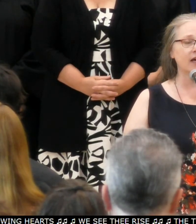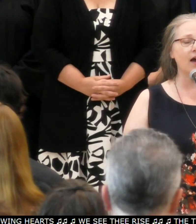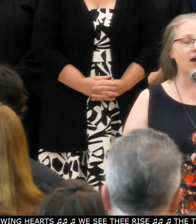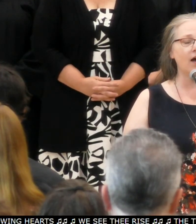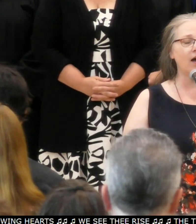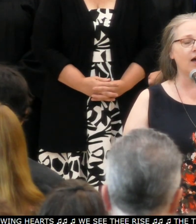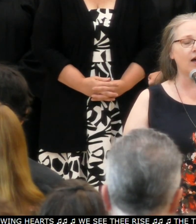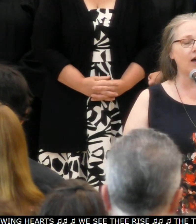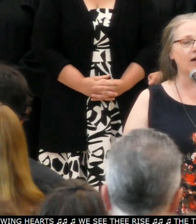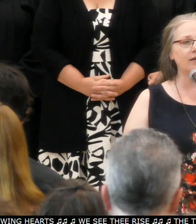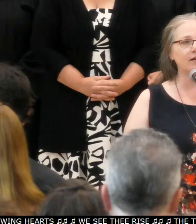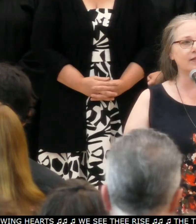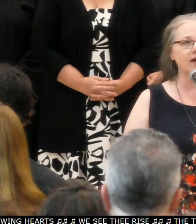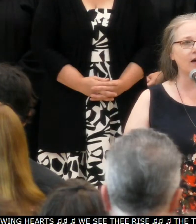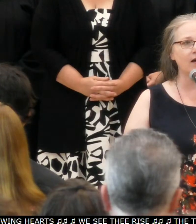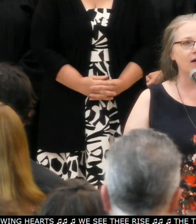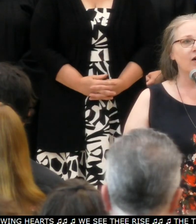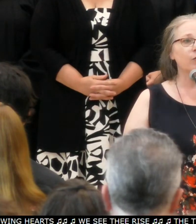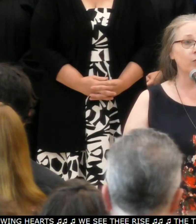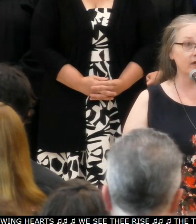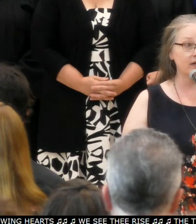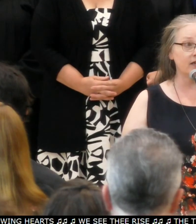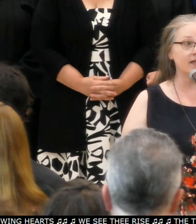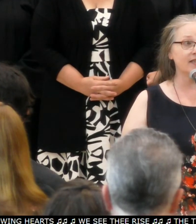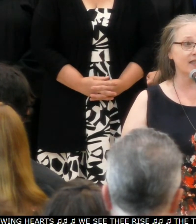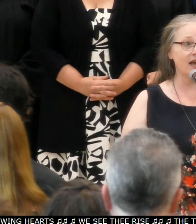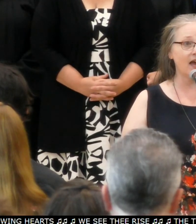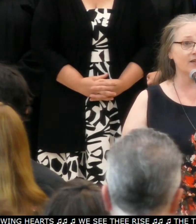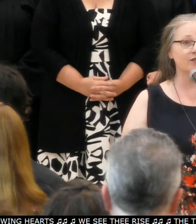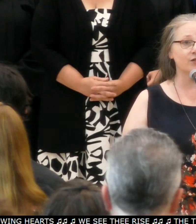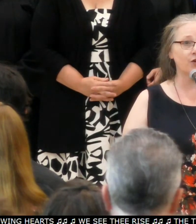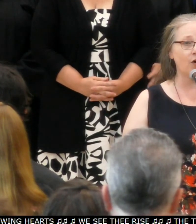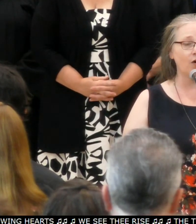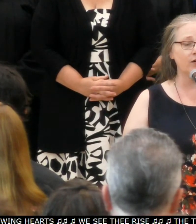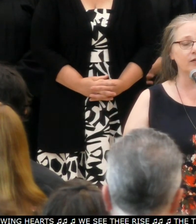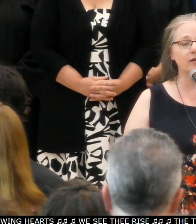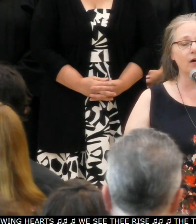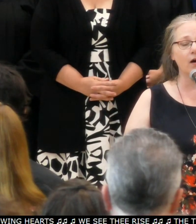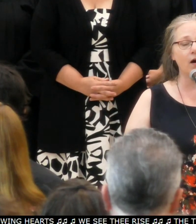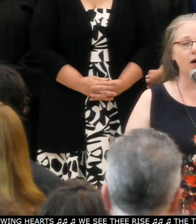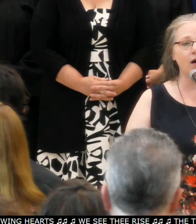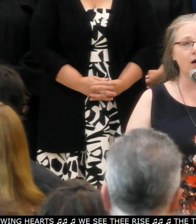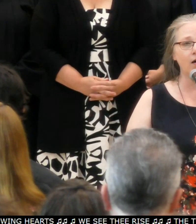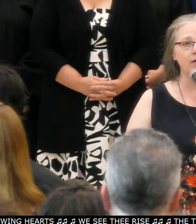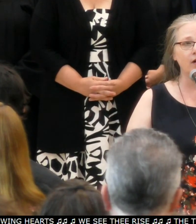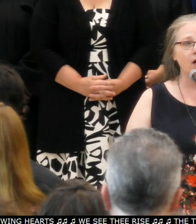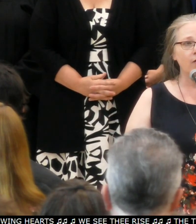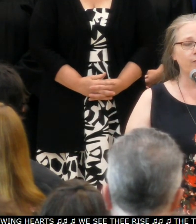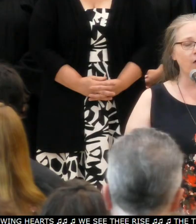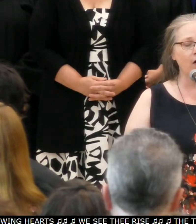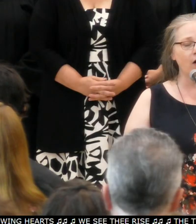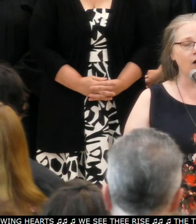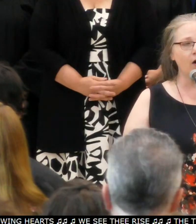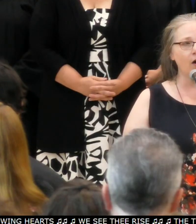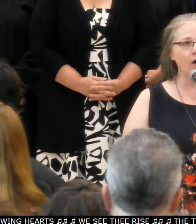Oh, Canada, we stand on guard